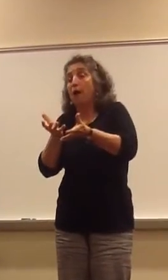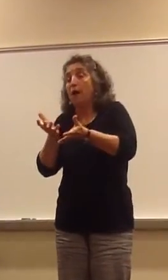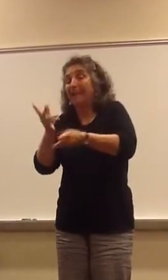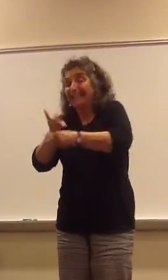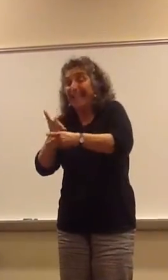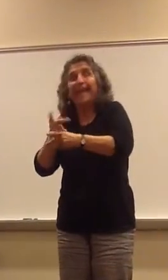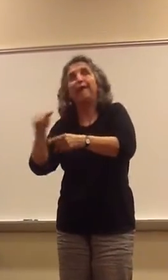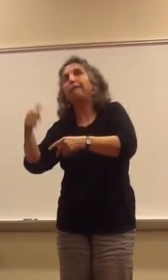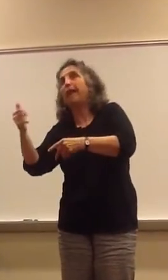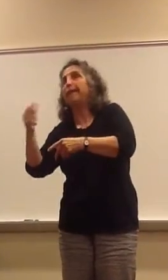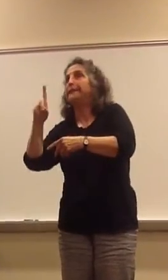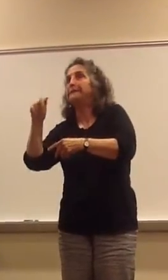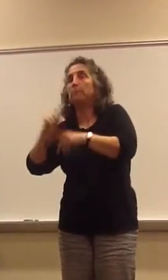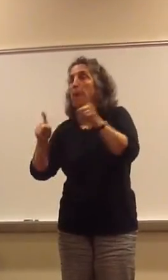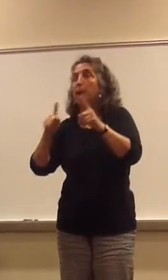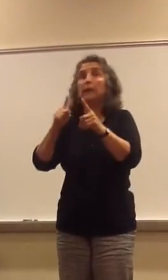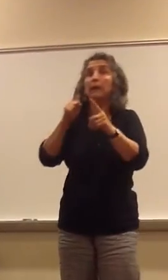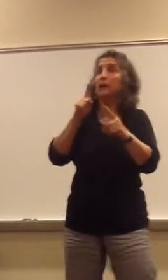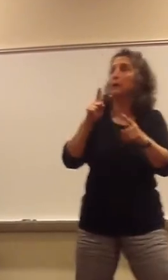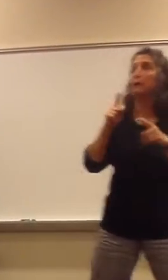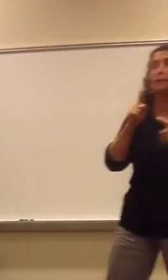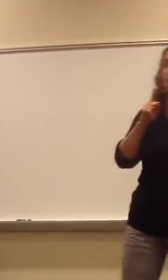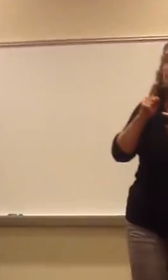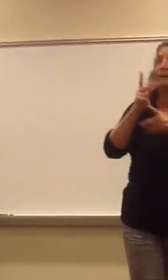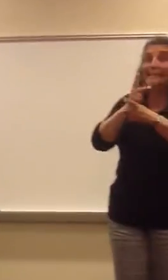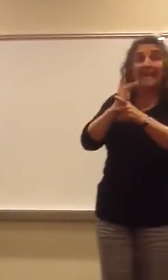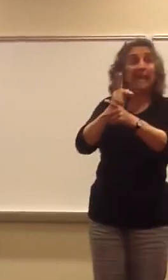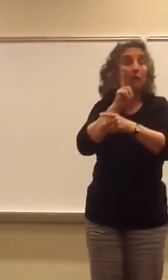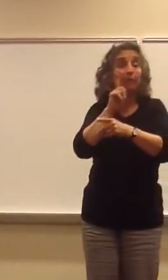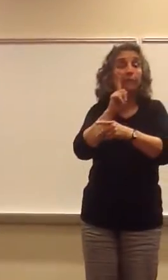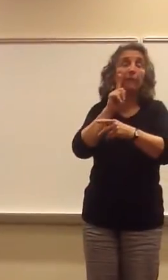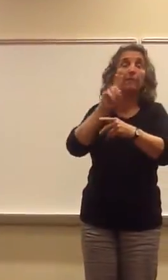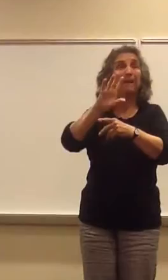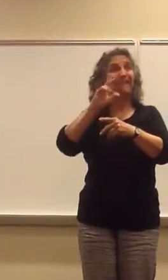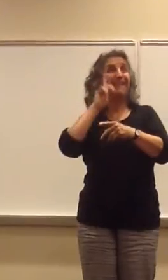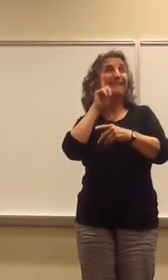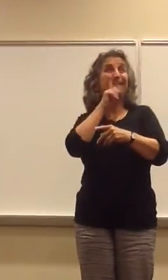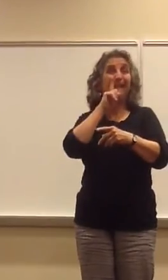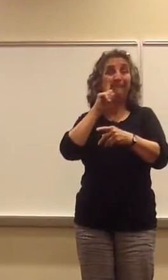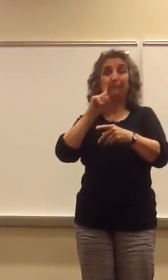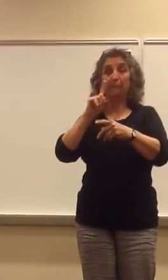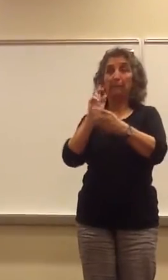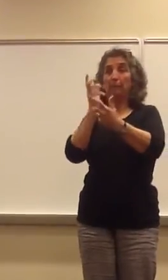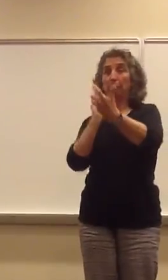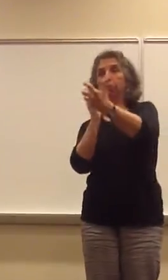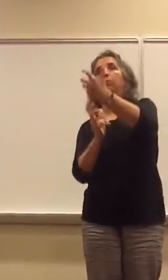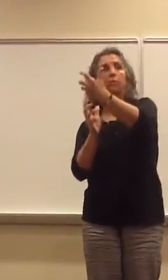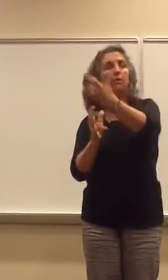employees, staff who are working with them who don't know sign language, who know maybe 10 or 12 signs.